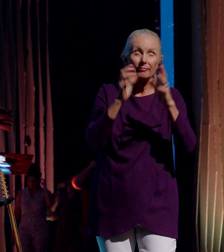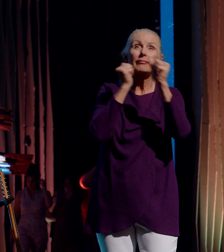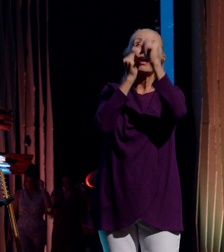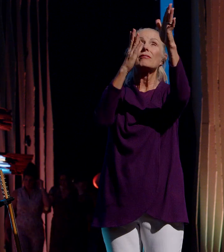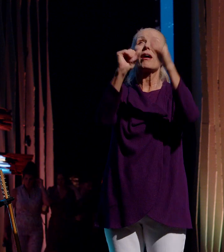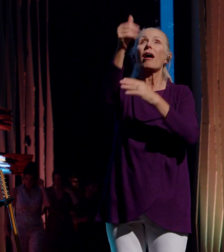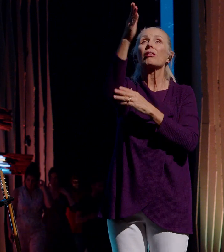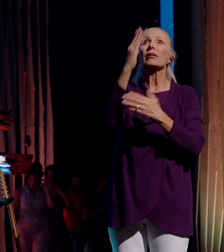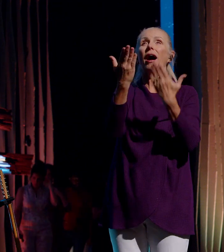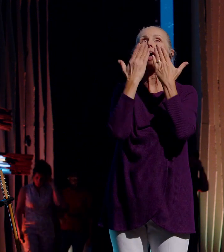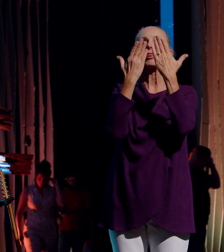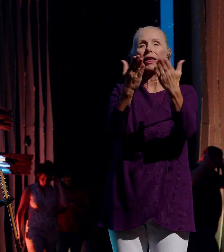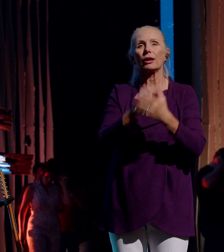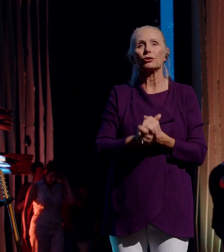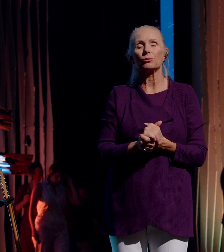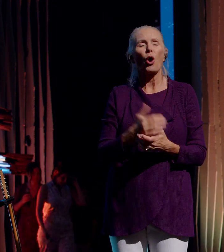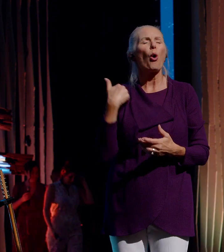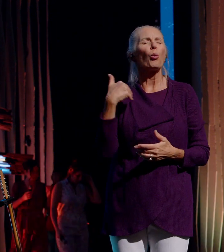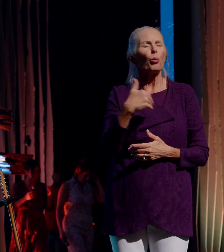Lord, truly, thank you.